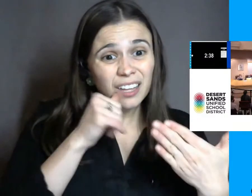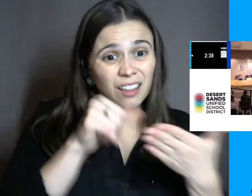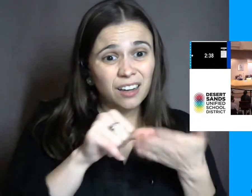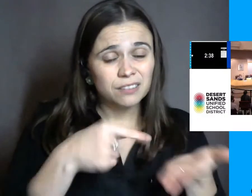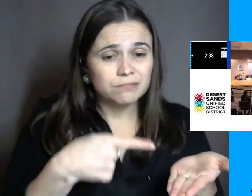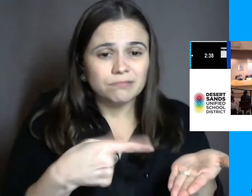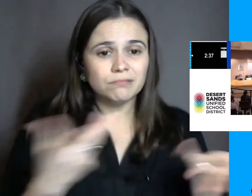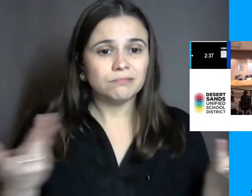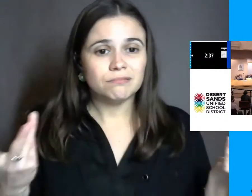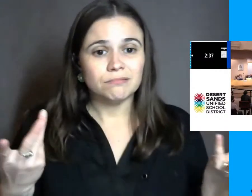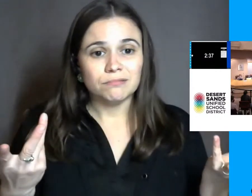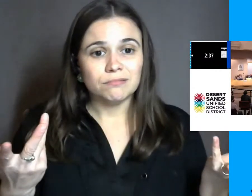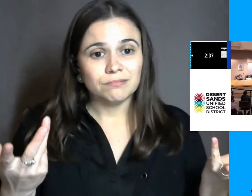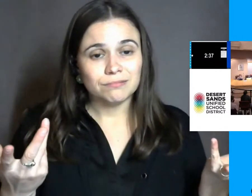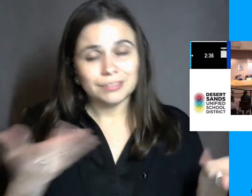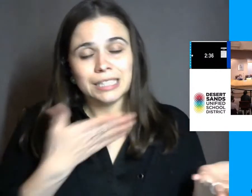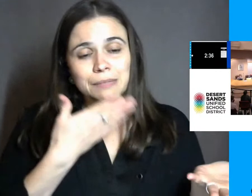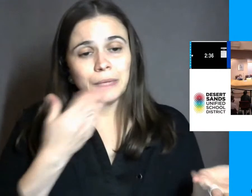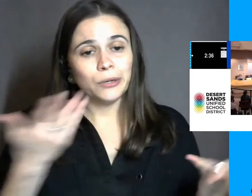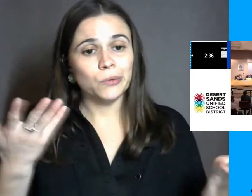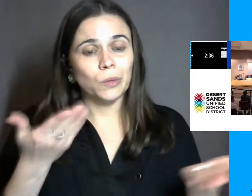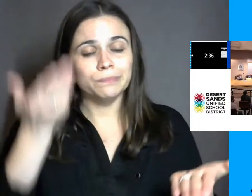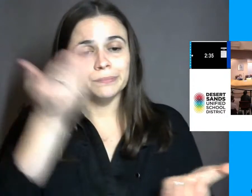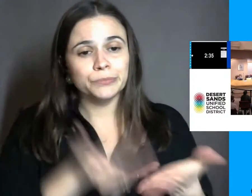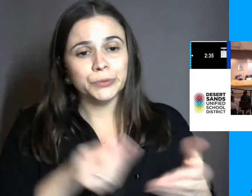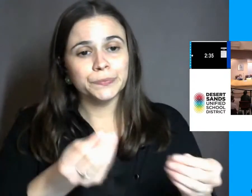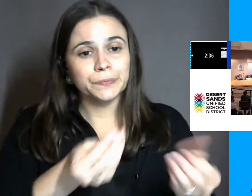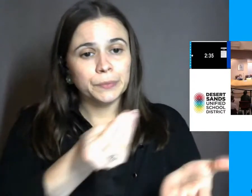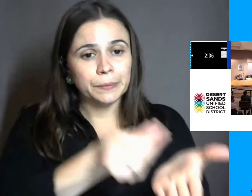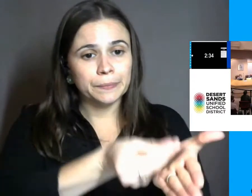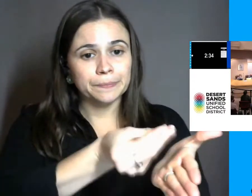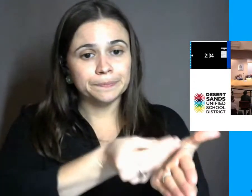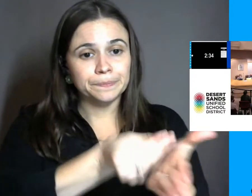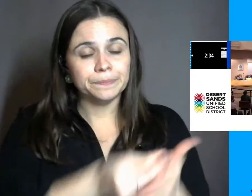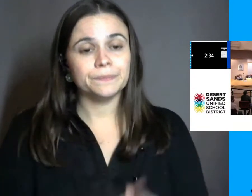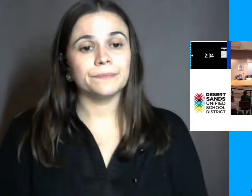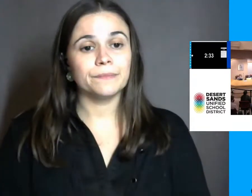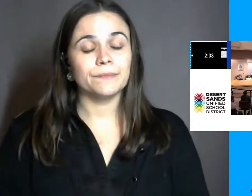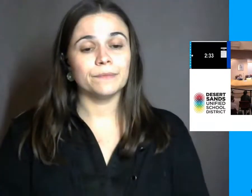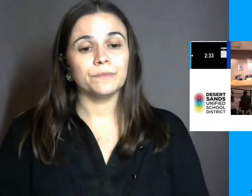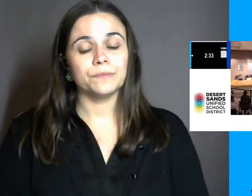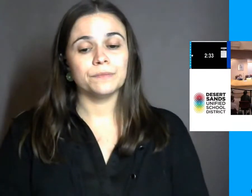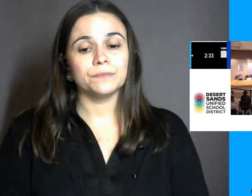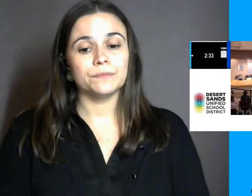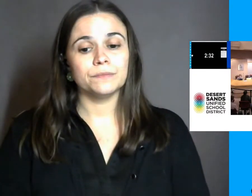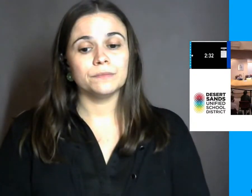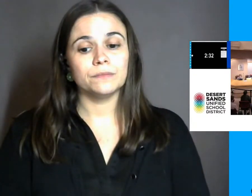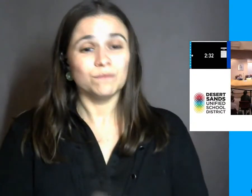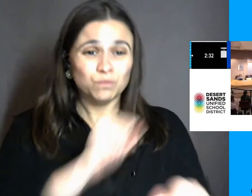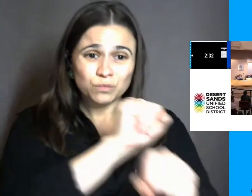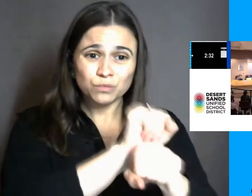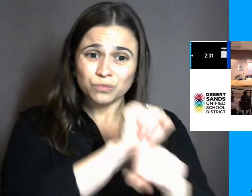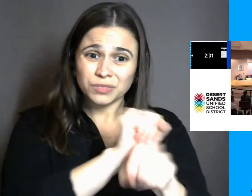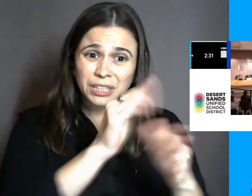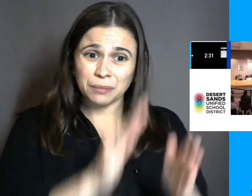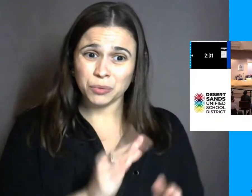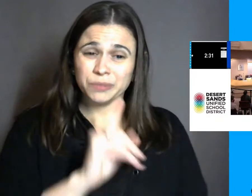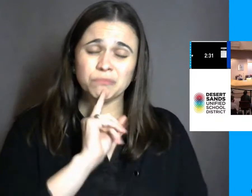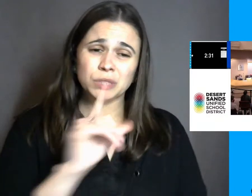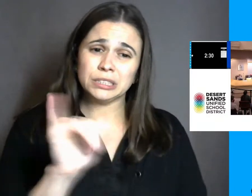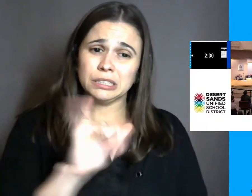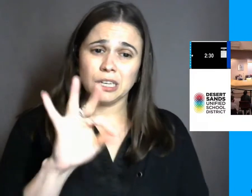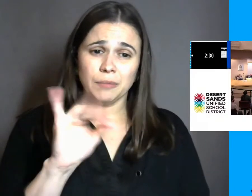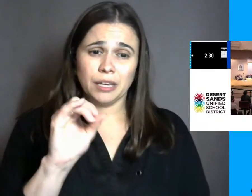money where your mouth is. As the heartbeat of the district, our employees continue to put ourselves in the front line to ensure